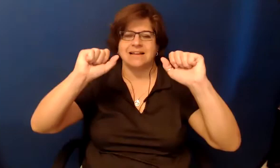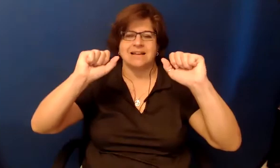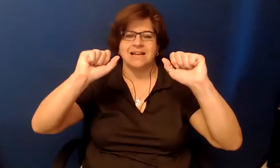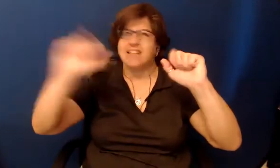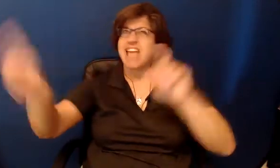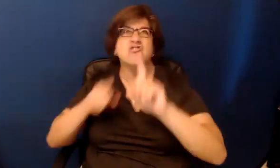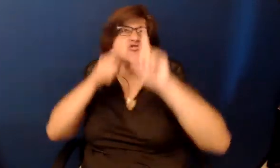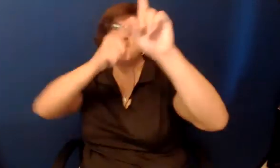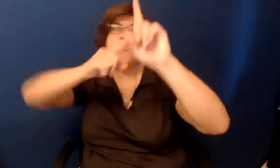Go for the gold ring.